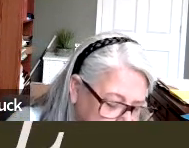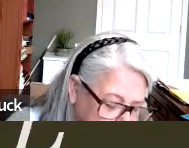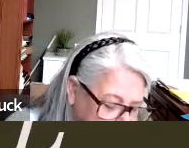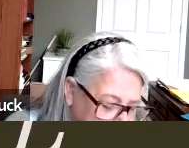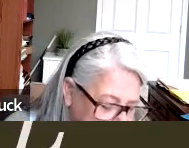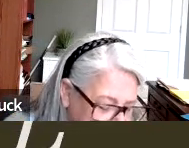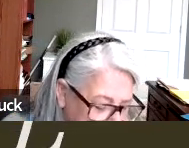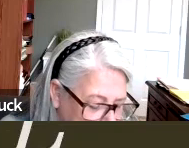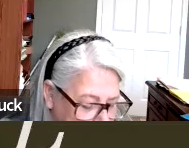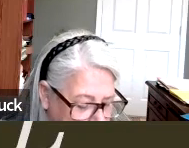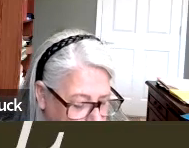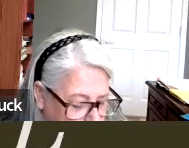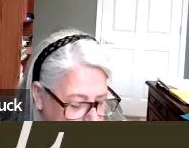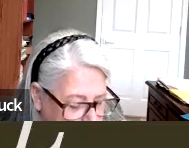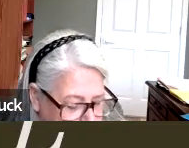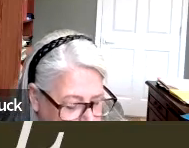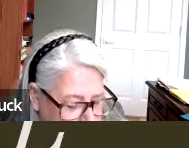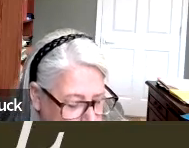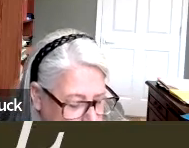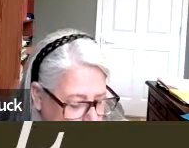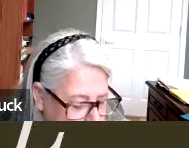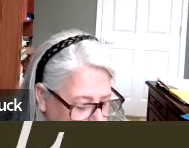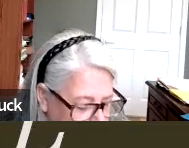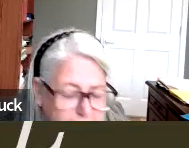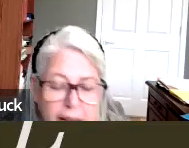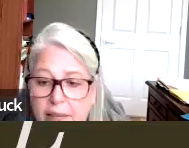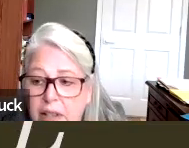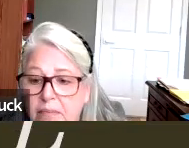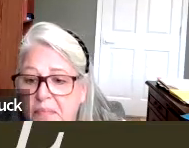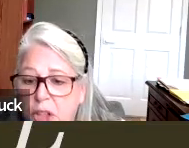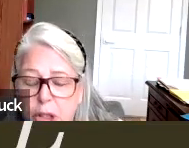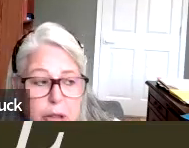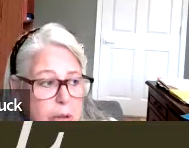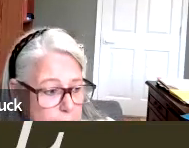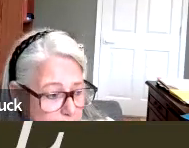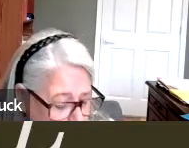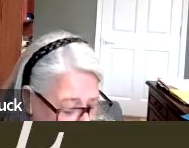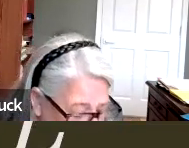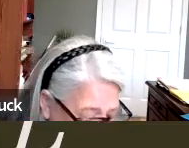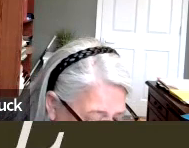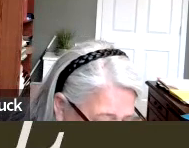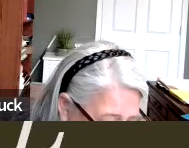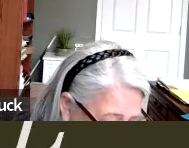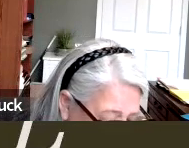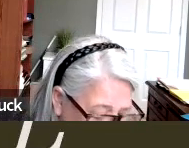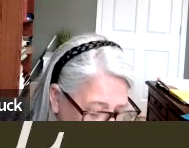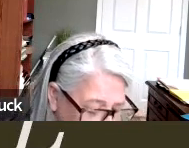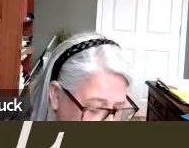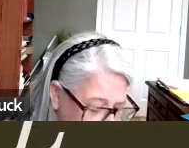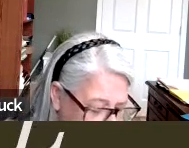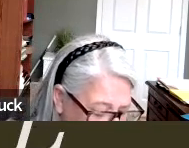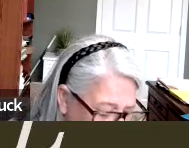team members who are Black or African American. We have 2 brown members who